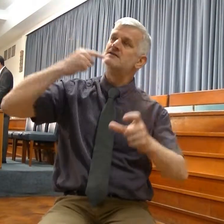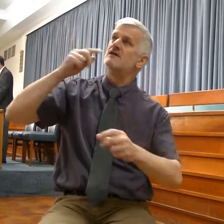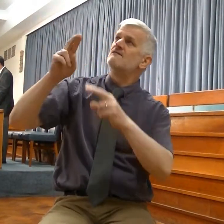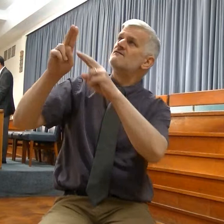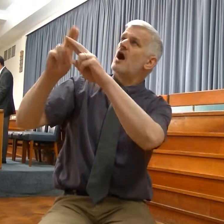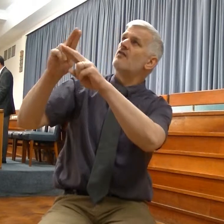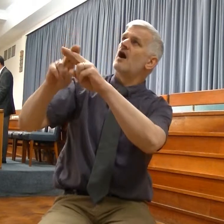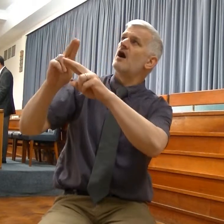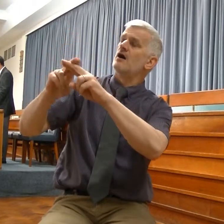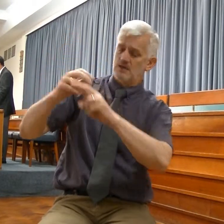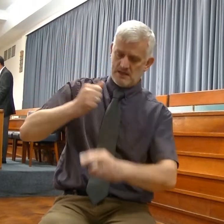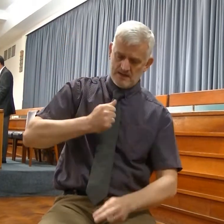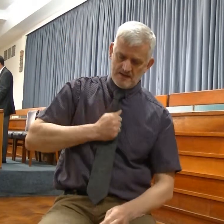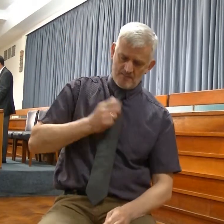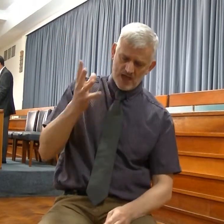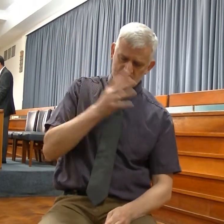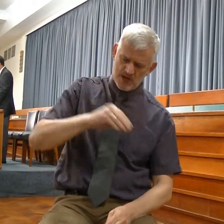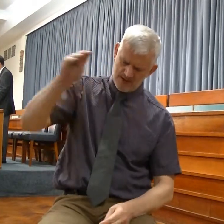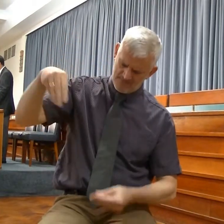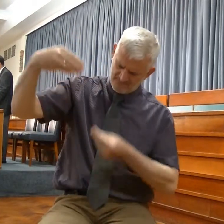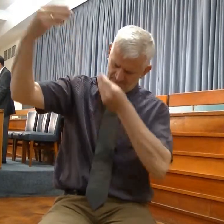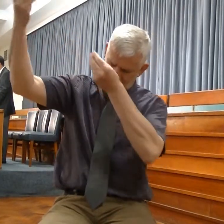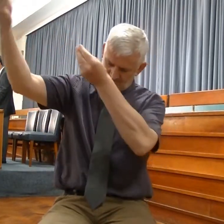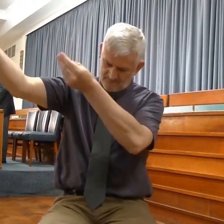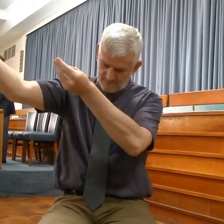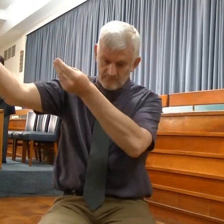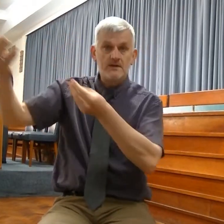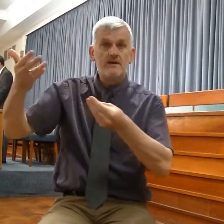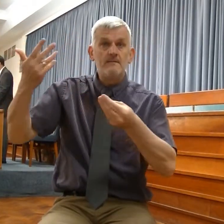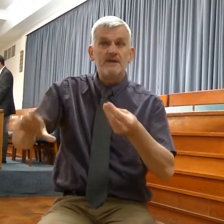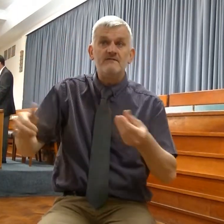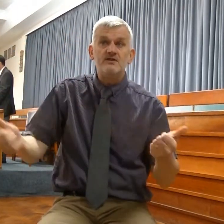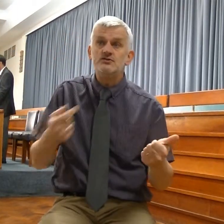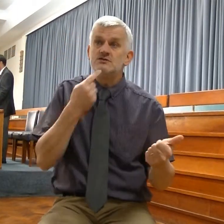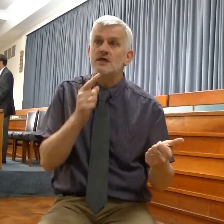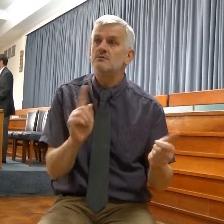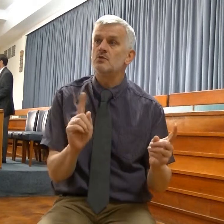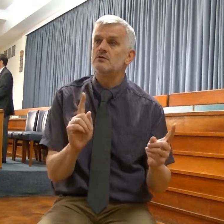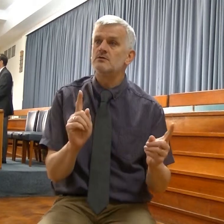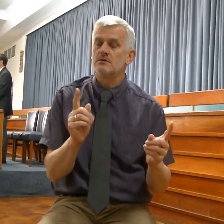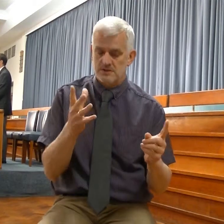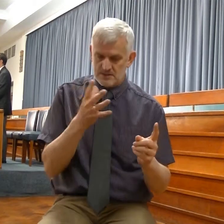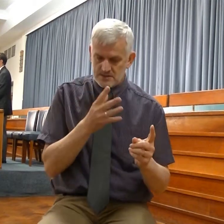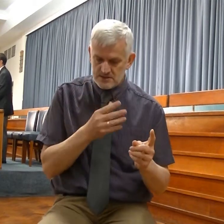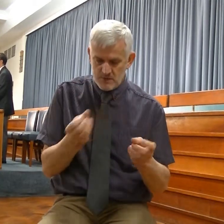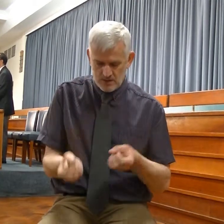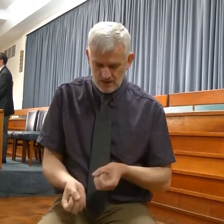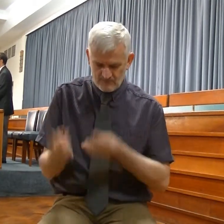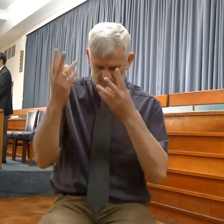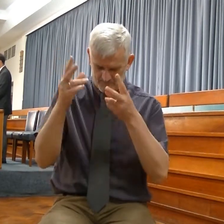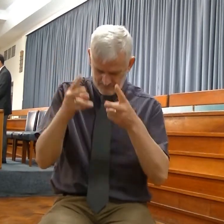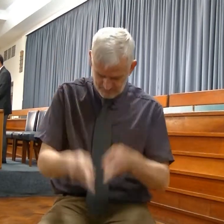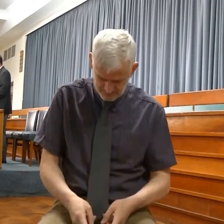thy hands I commit my spirit. And having said thus, he gave up the